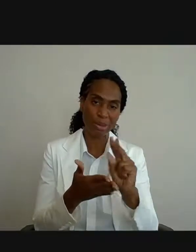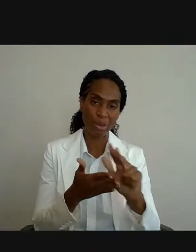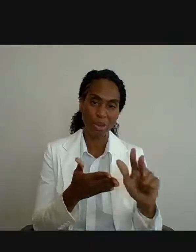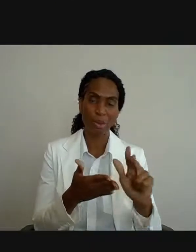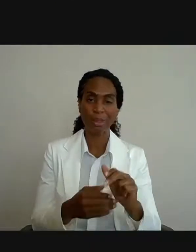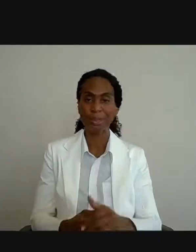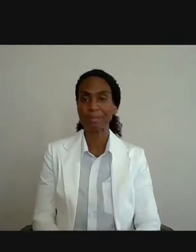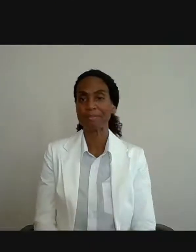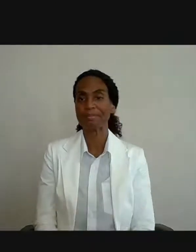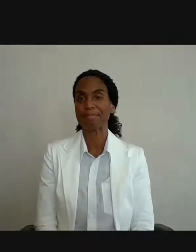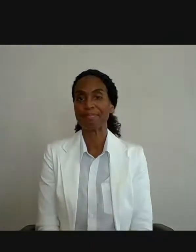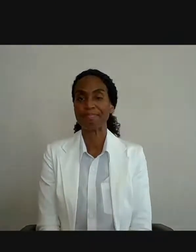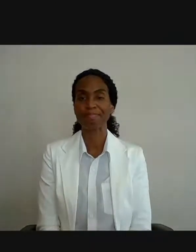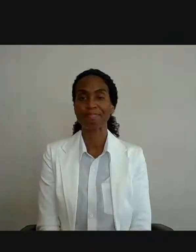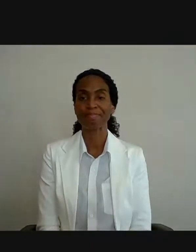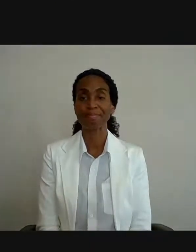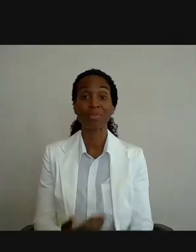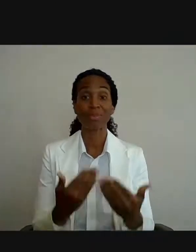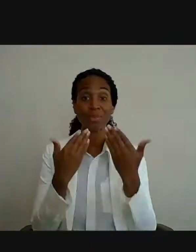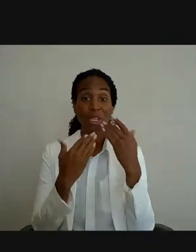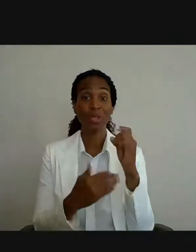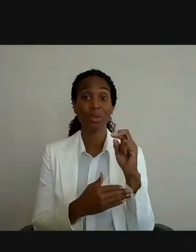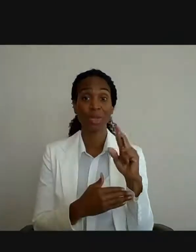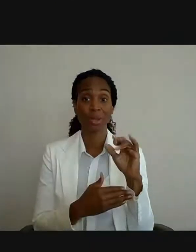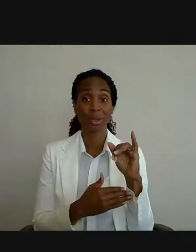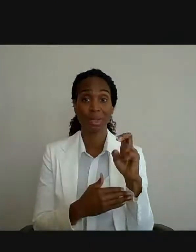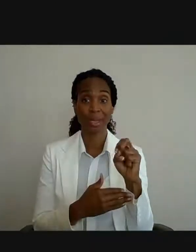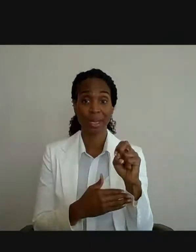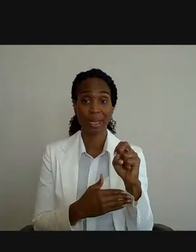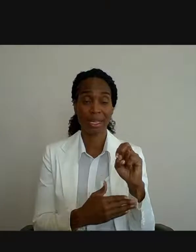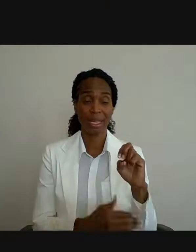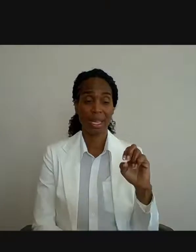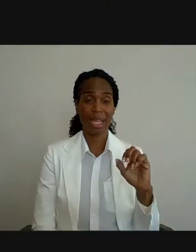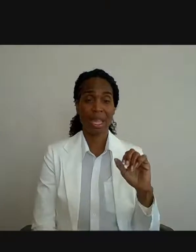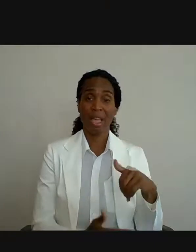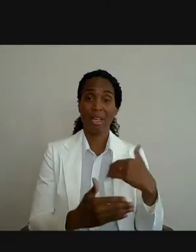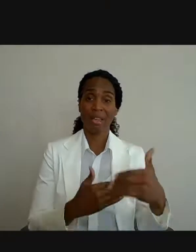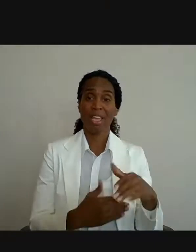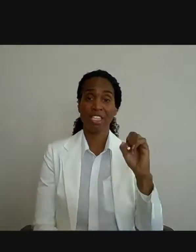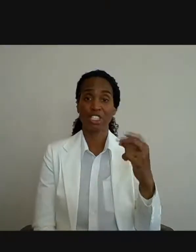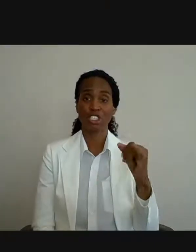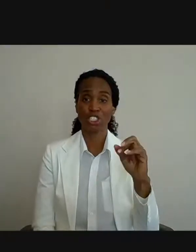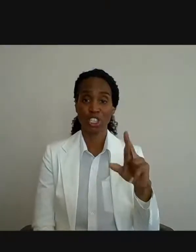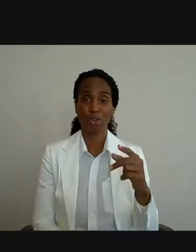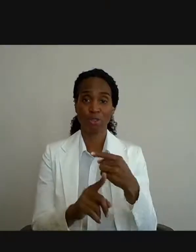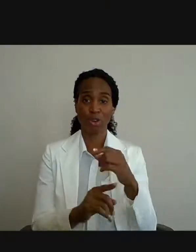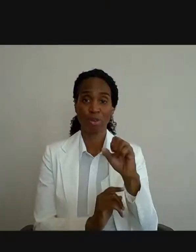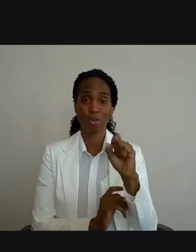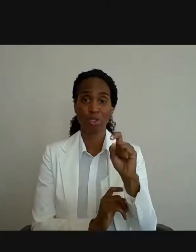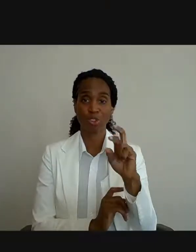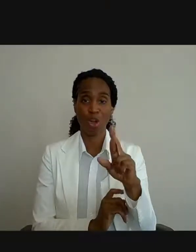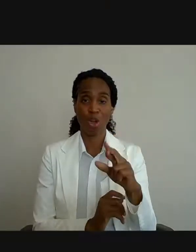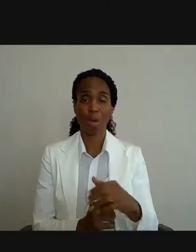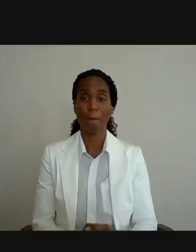Thank you, Dr. Caine. Our next question is from Sherry, also at the Star.